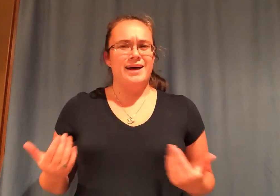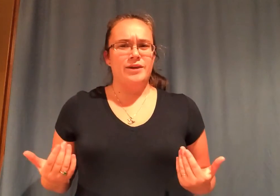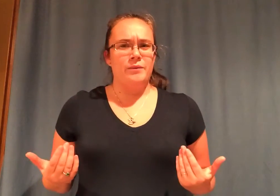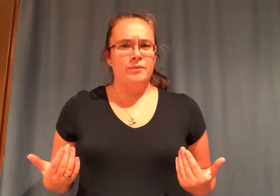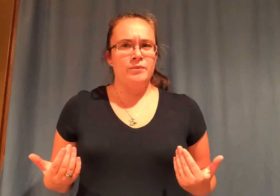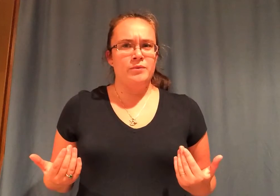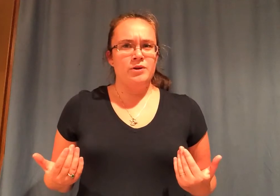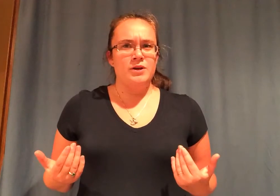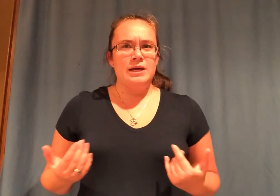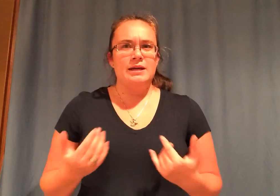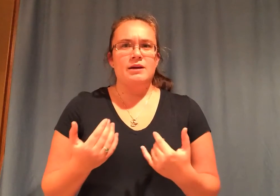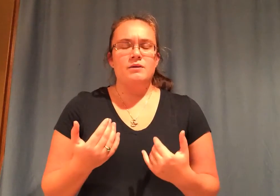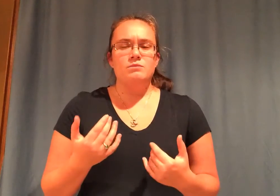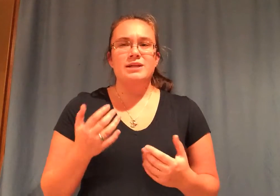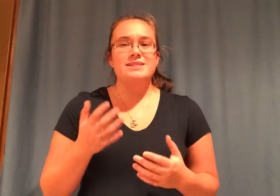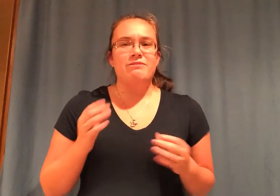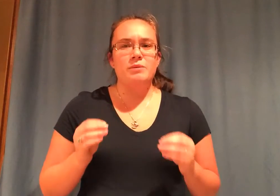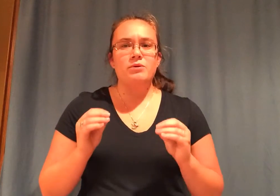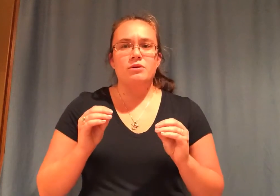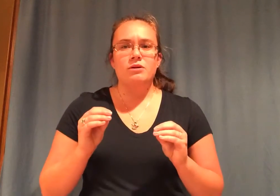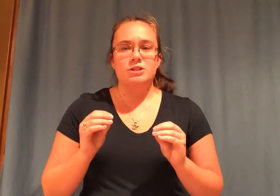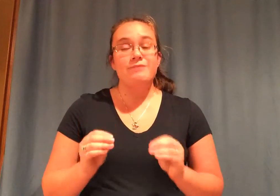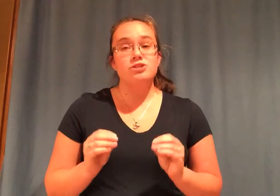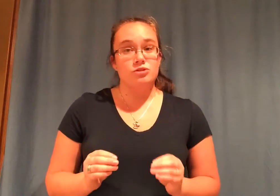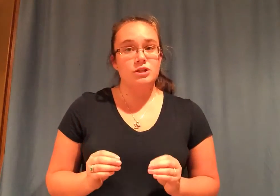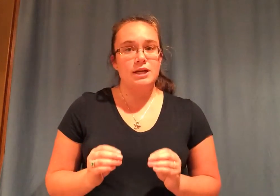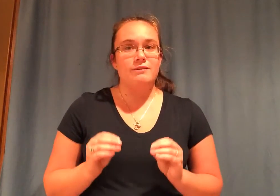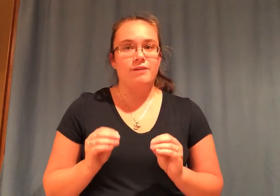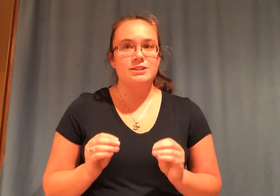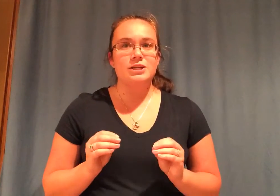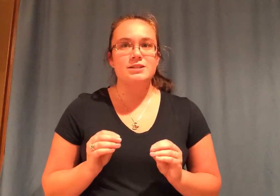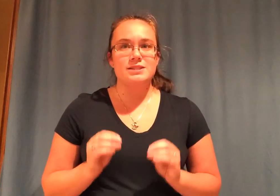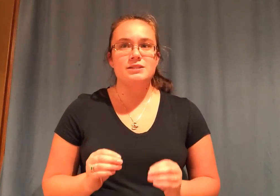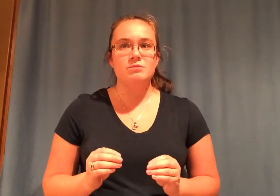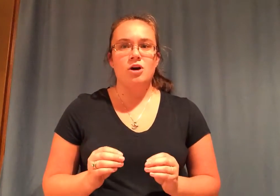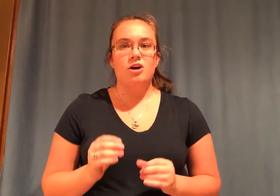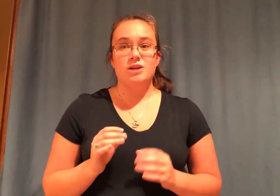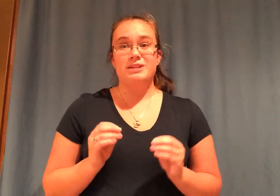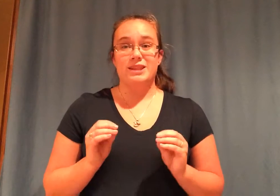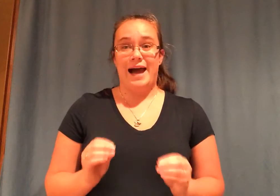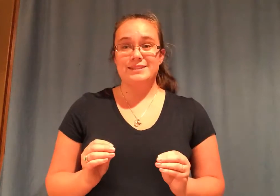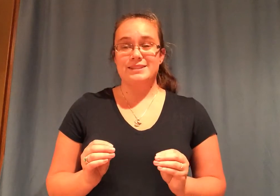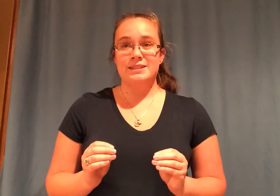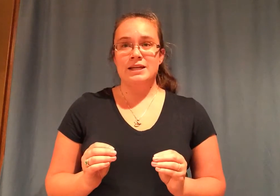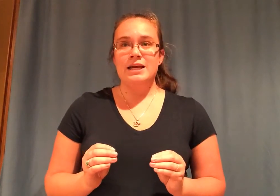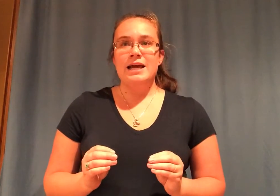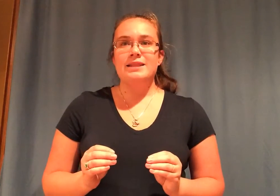though? Because deaf people or deaf children in the foster care system are adopted last. They